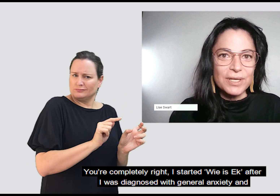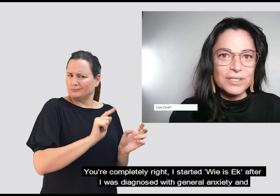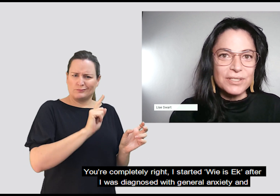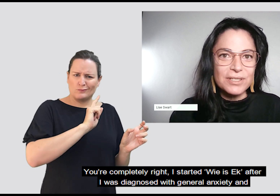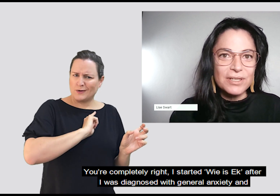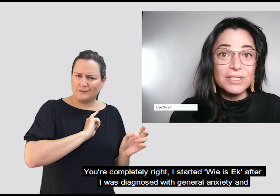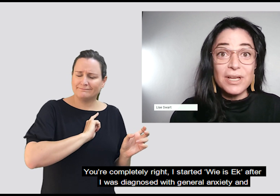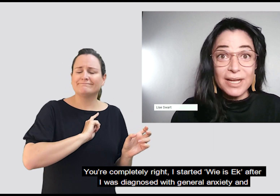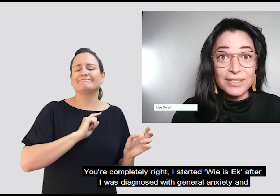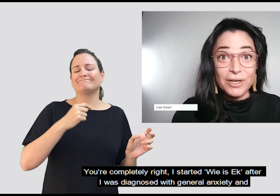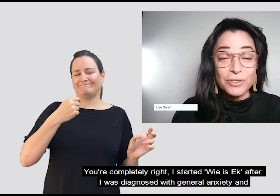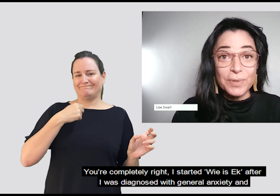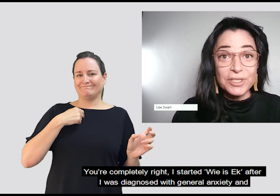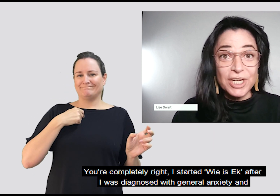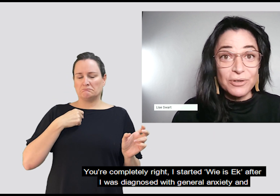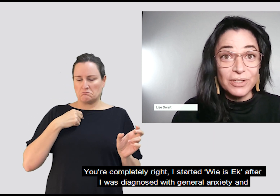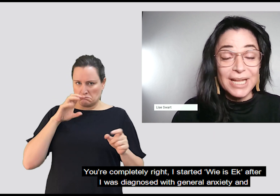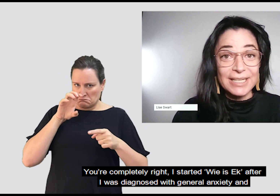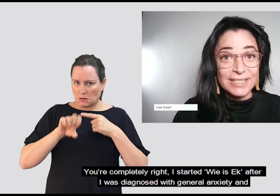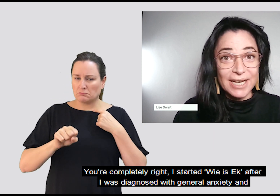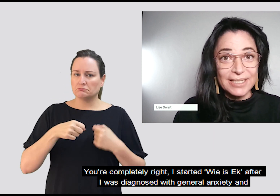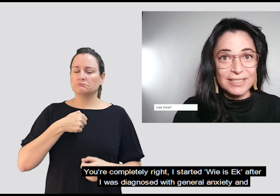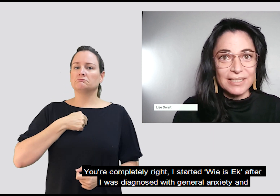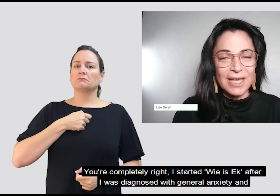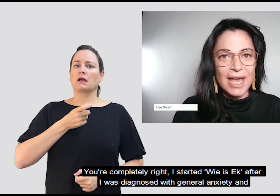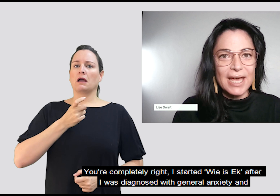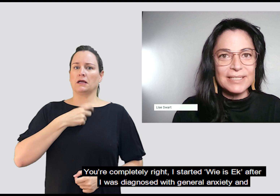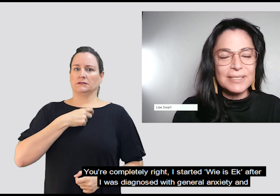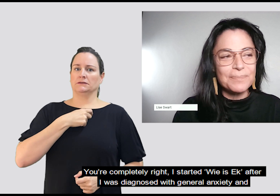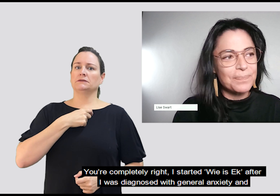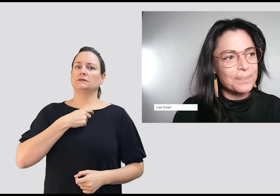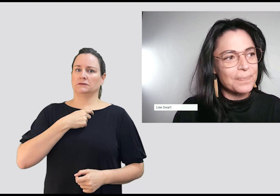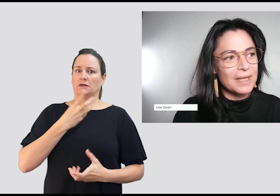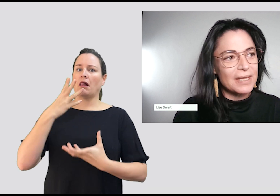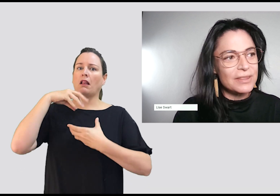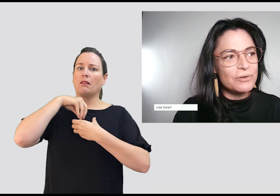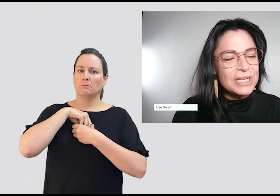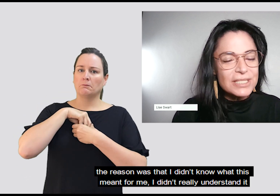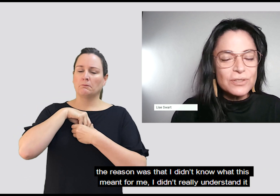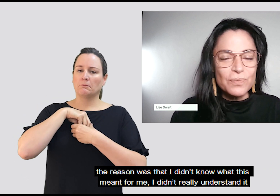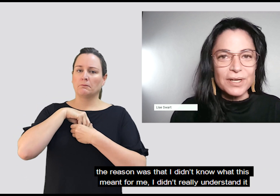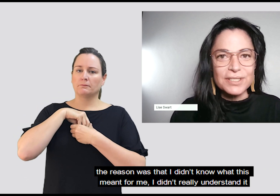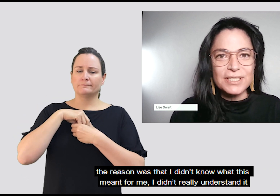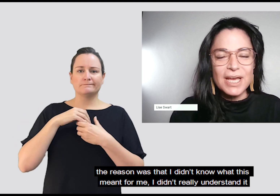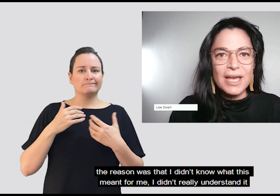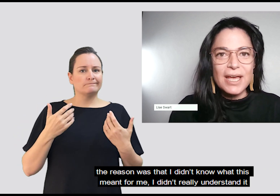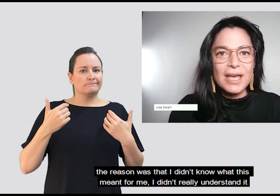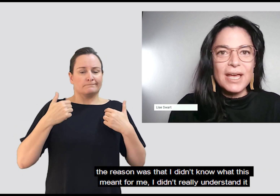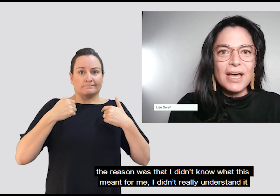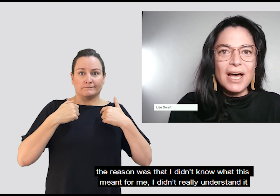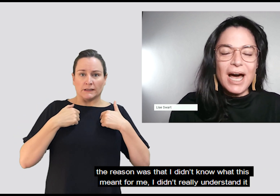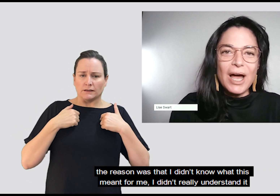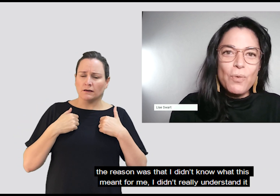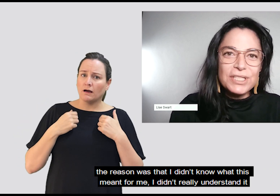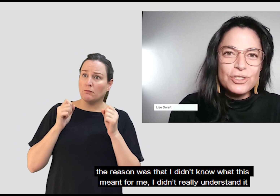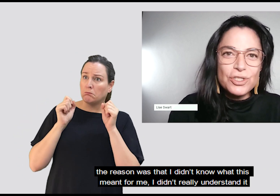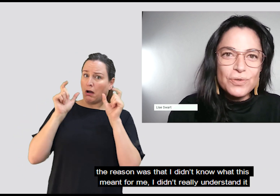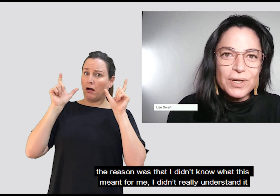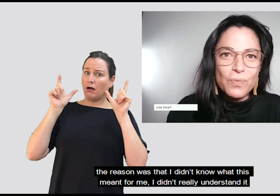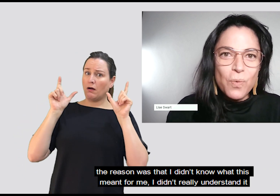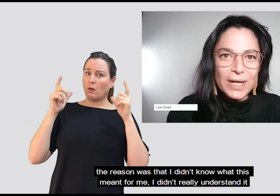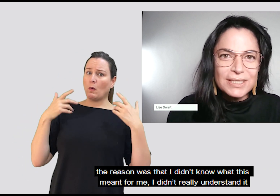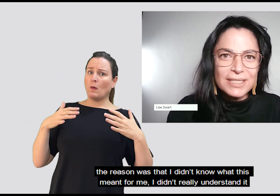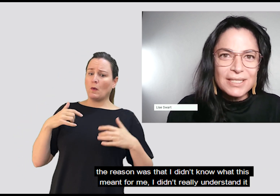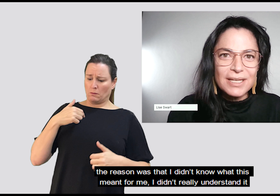after I was diagnosed with general anxiety. And The reason was I